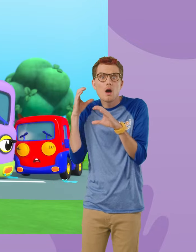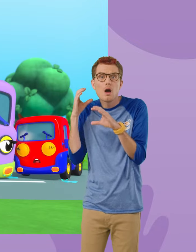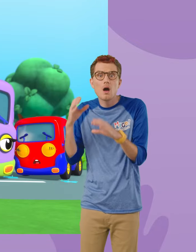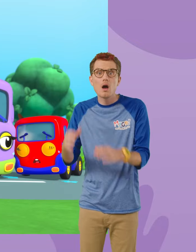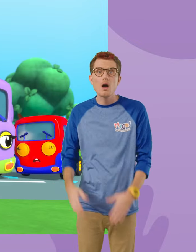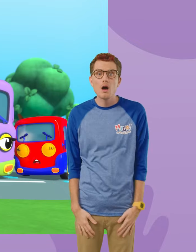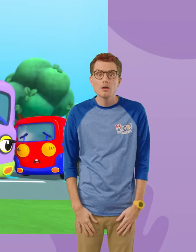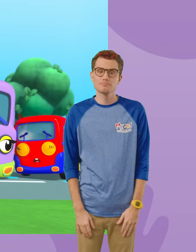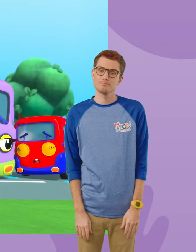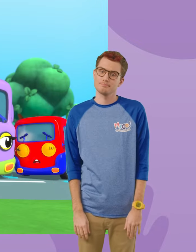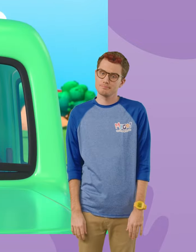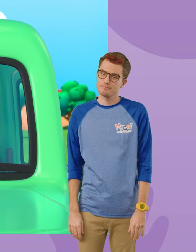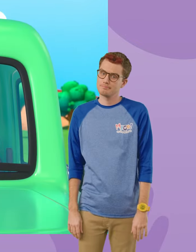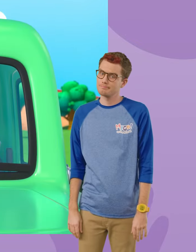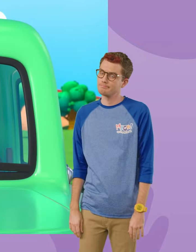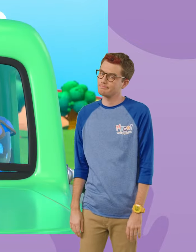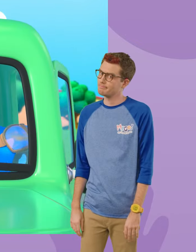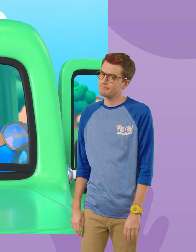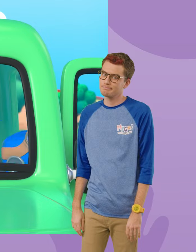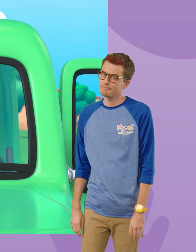Baby Truck.